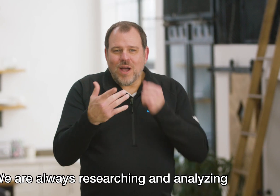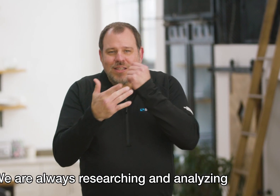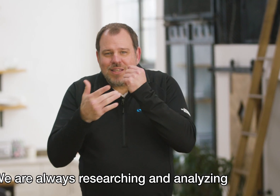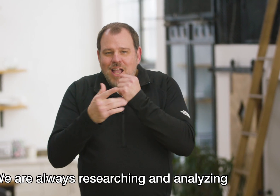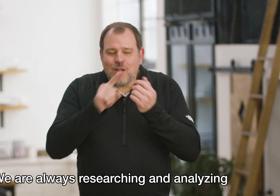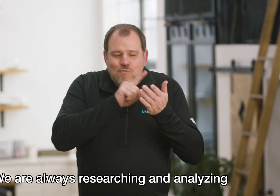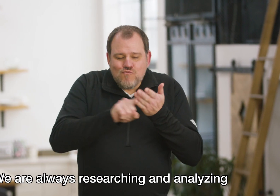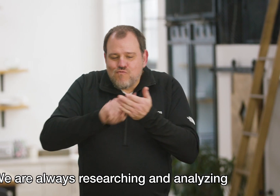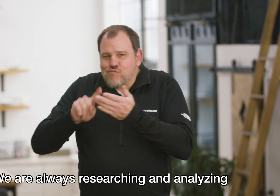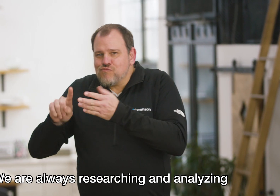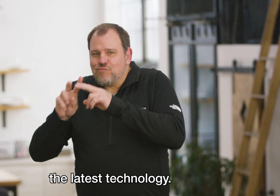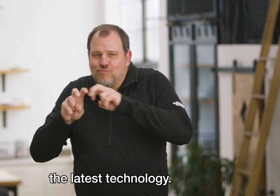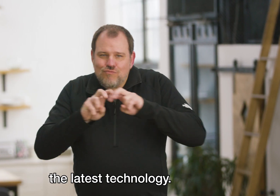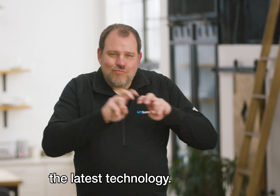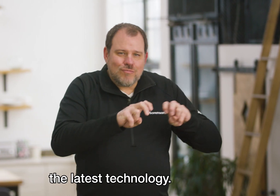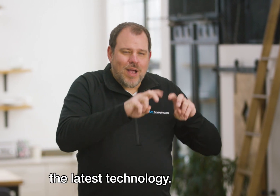Always researching and analyzing the latest technology.